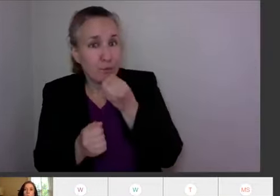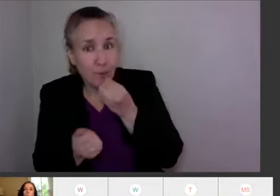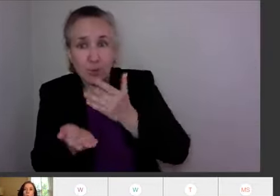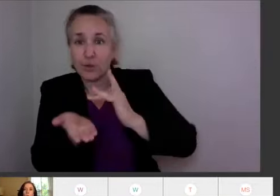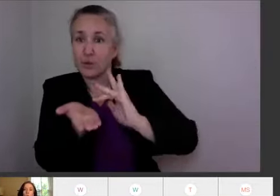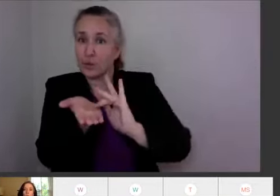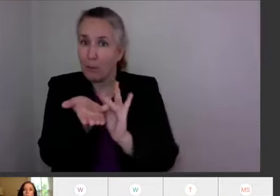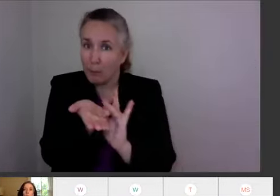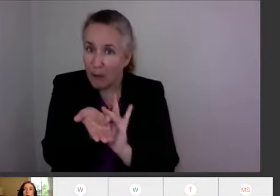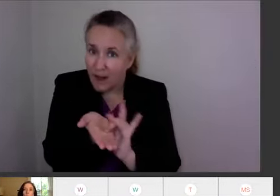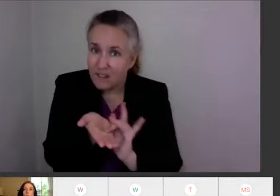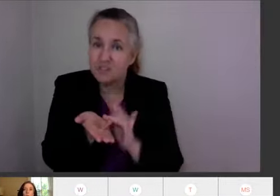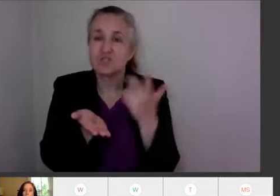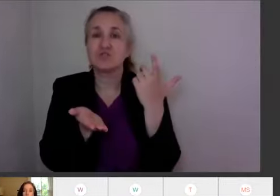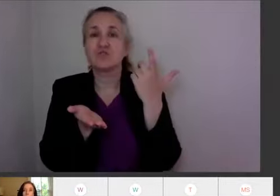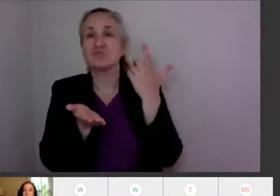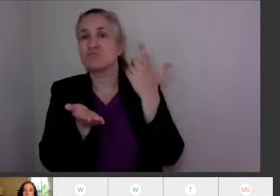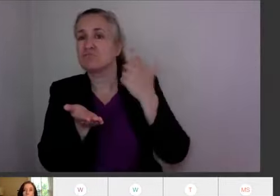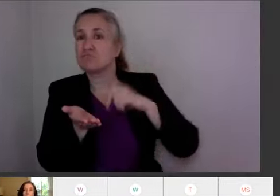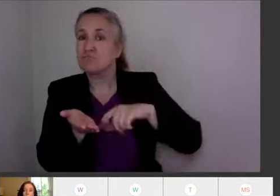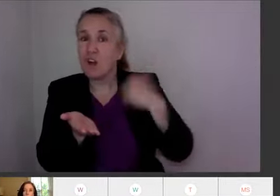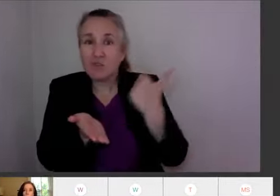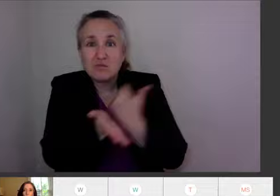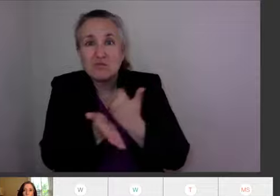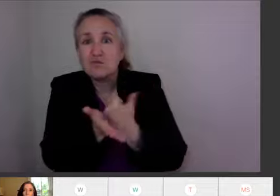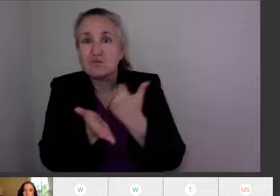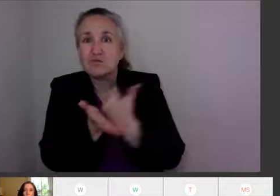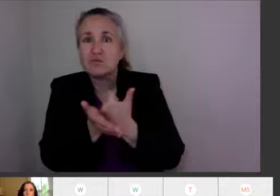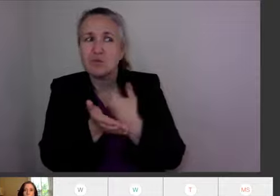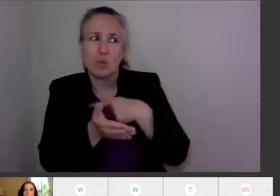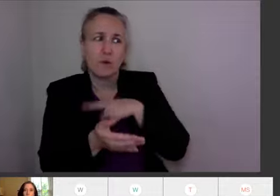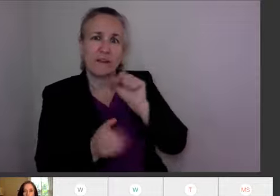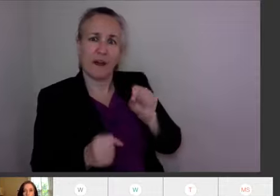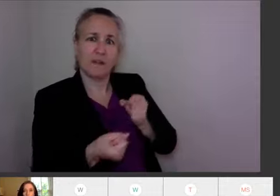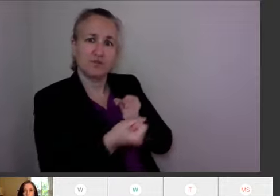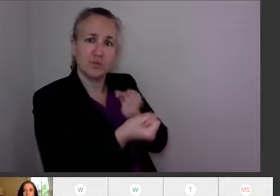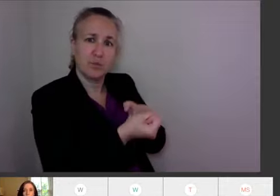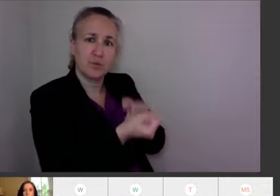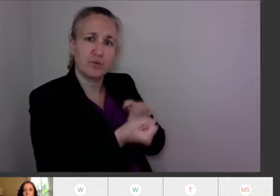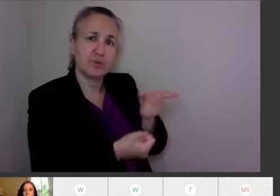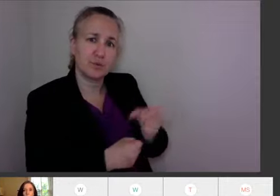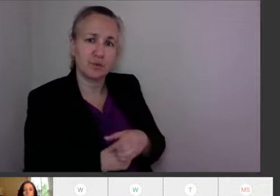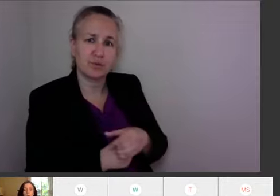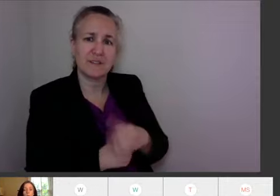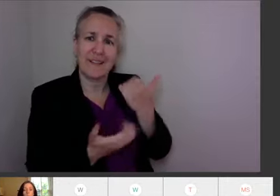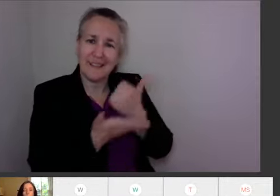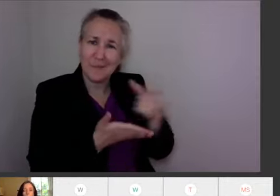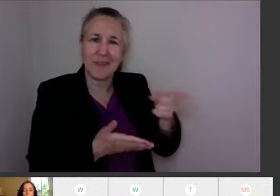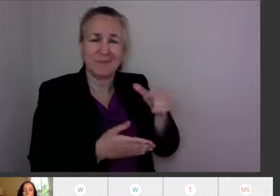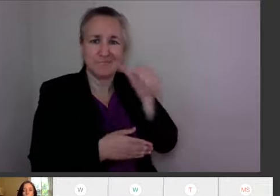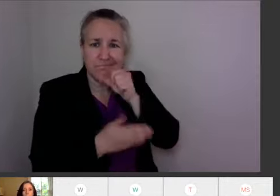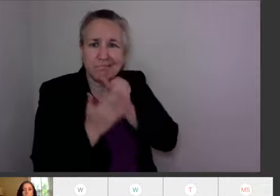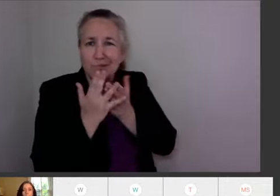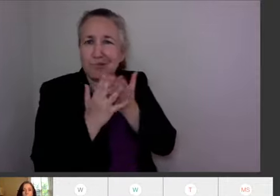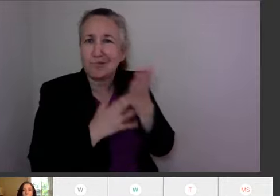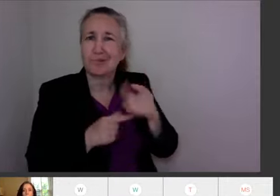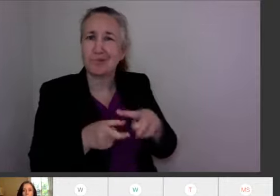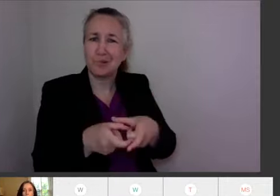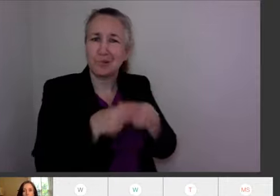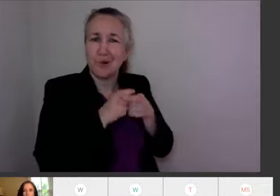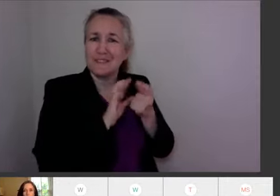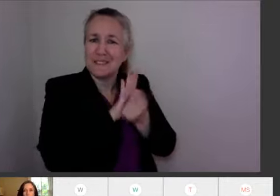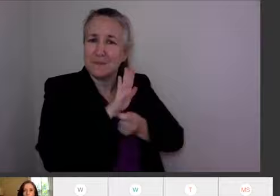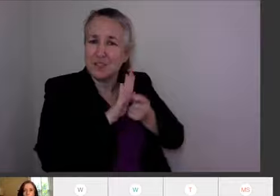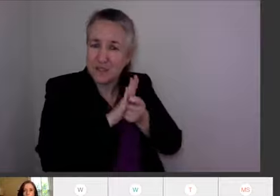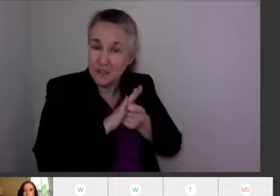medication or, you know, other assistance to get through that quarantine period. We really, for the sake of